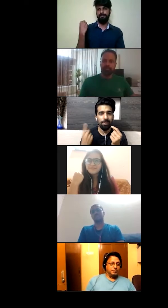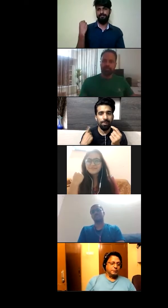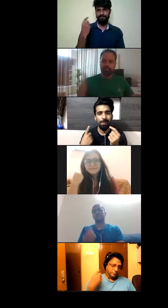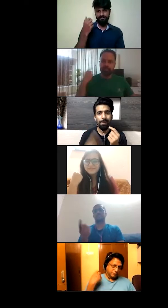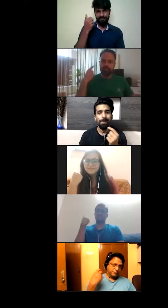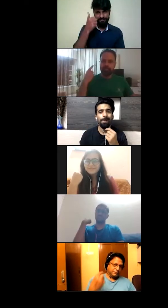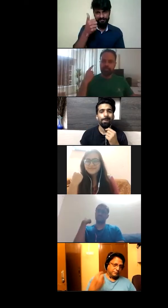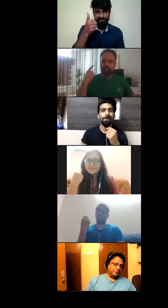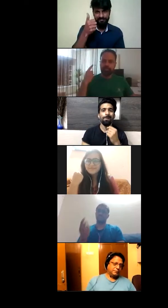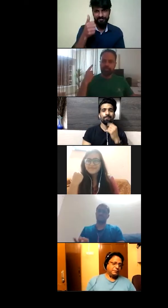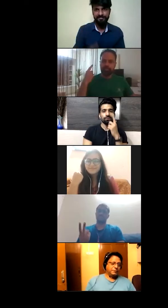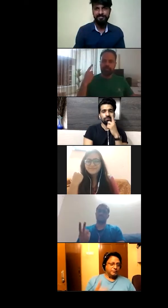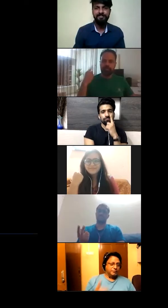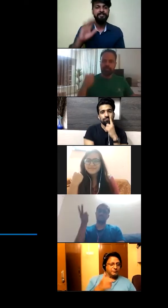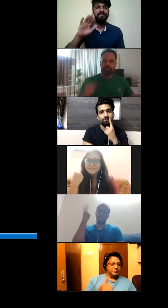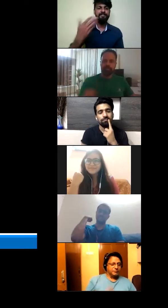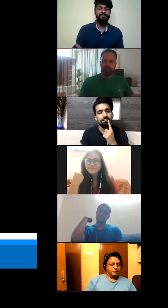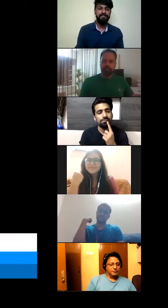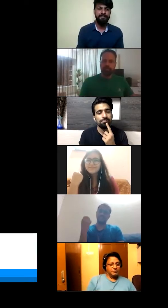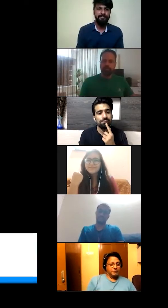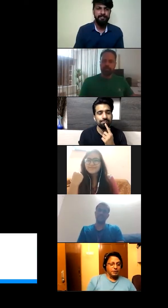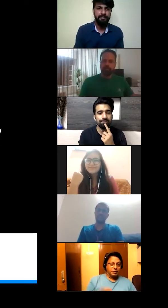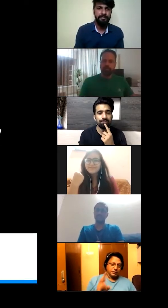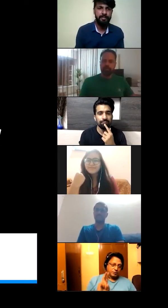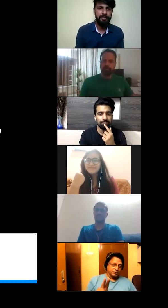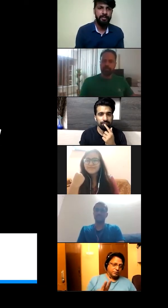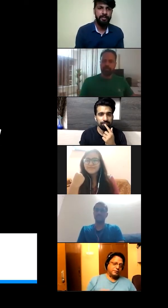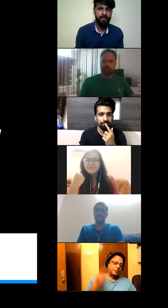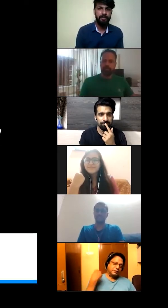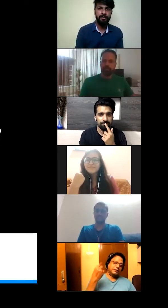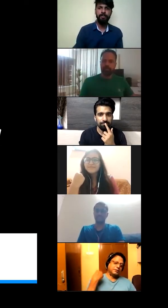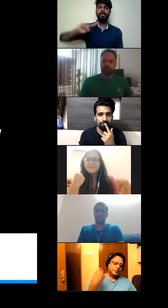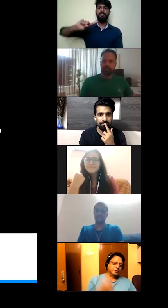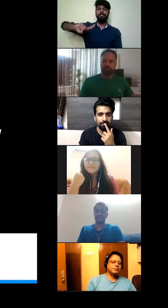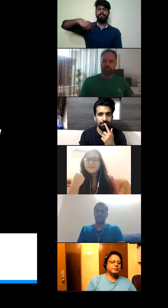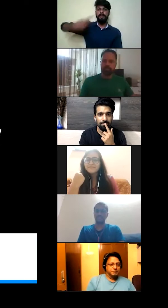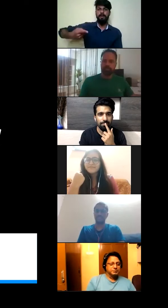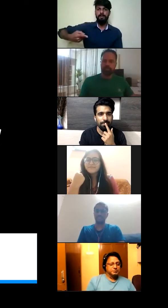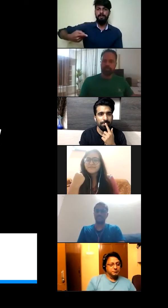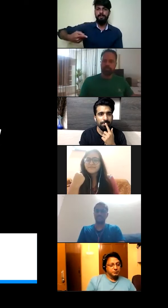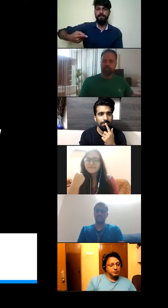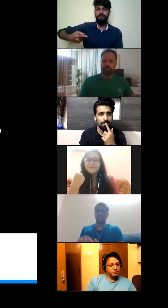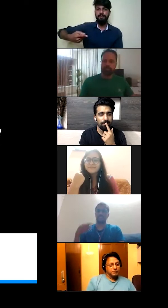of your fingers. If it's 2 days, use 2.